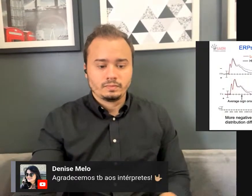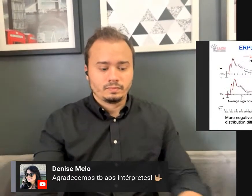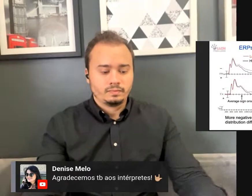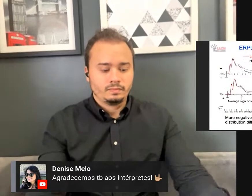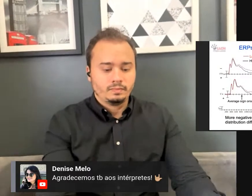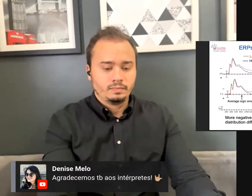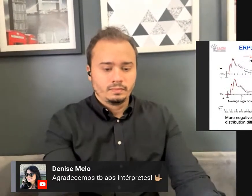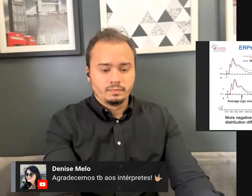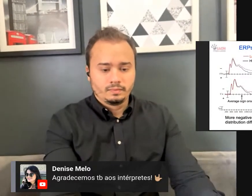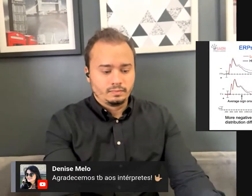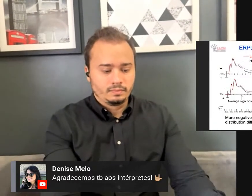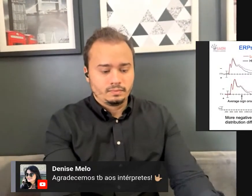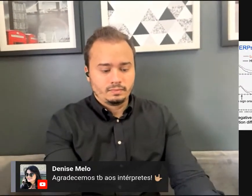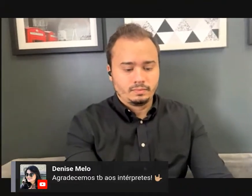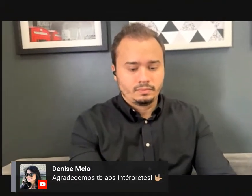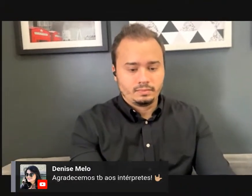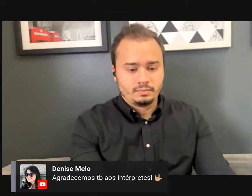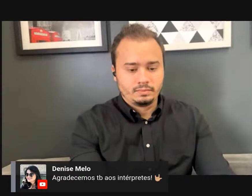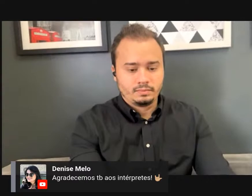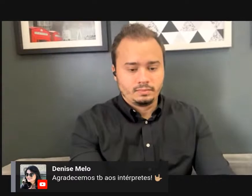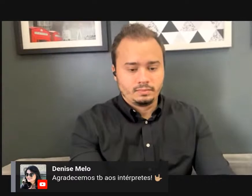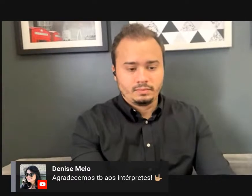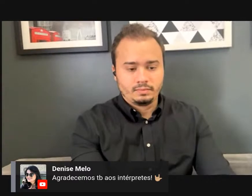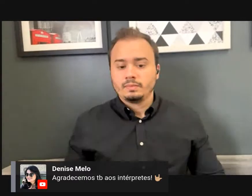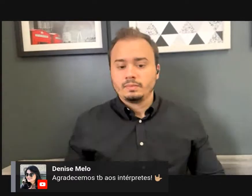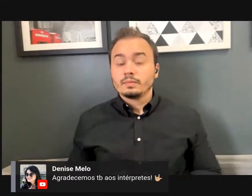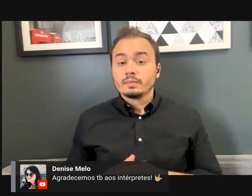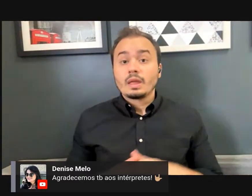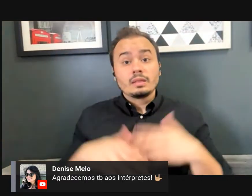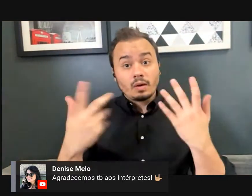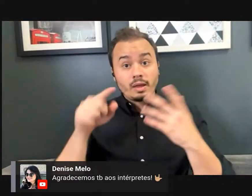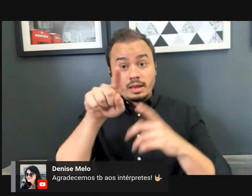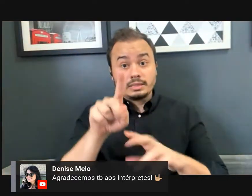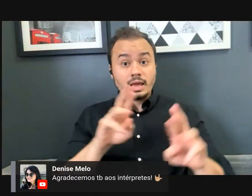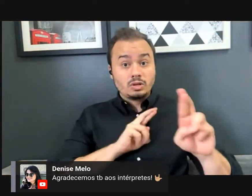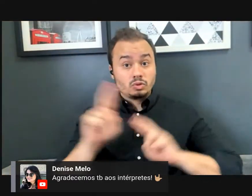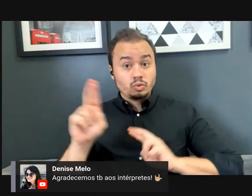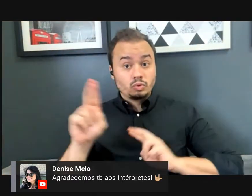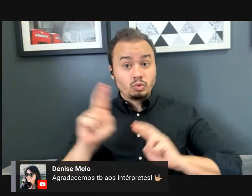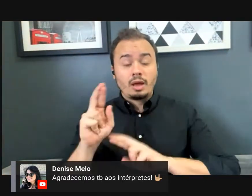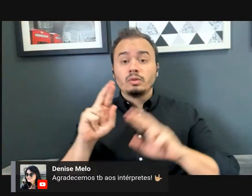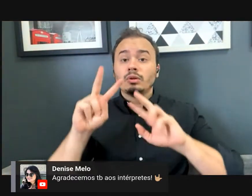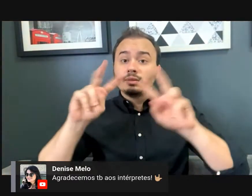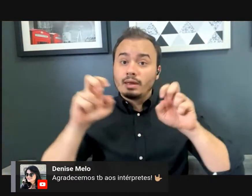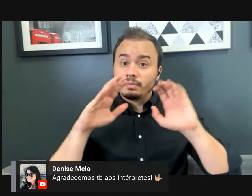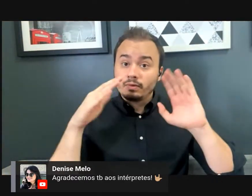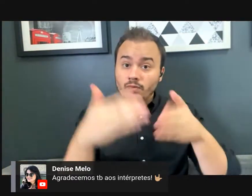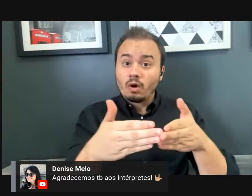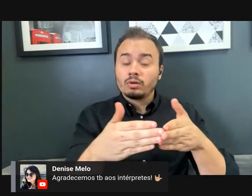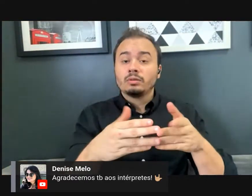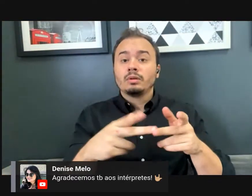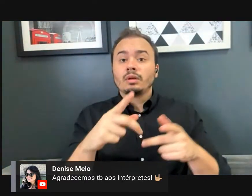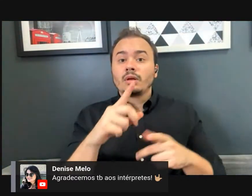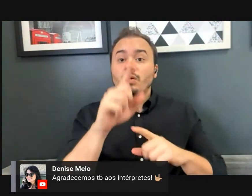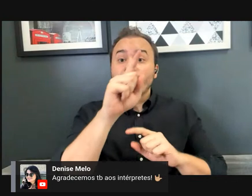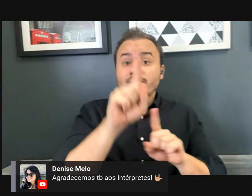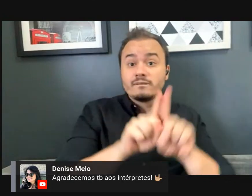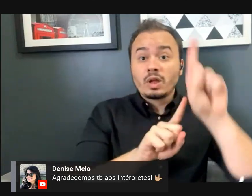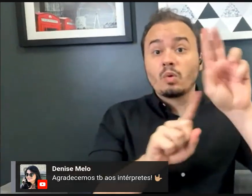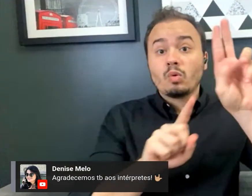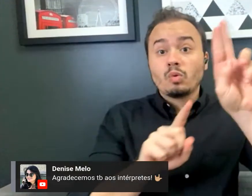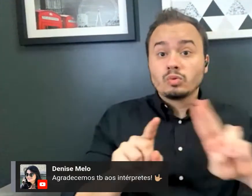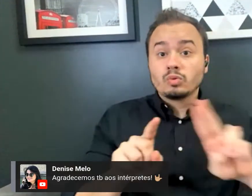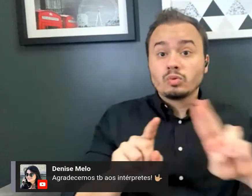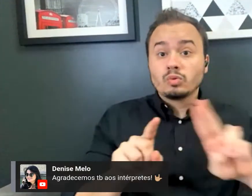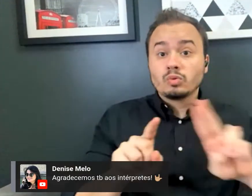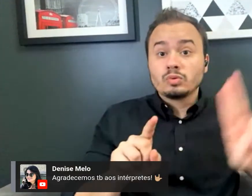So this is the results from the frequency effects. So on the left, you see the ERP waveforms. On the right, you see